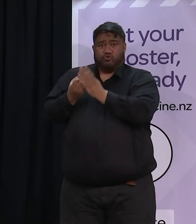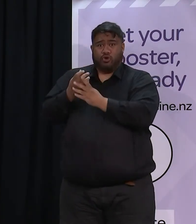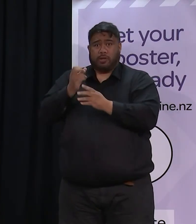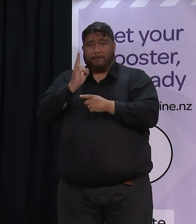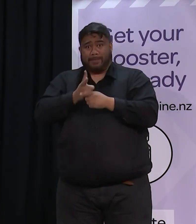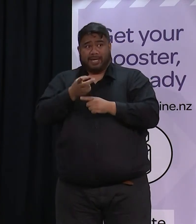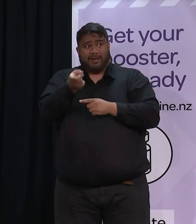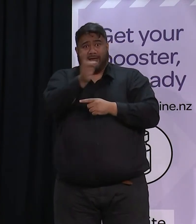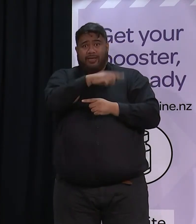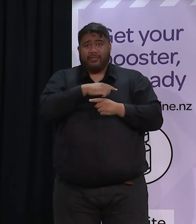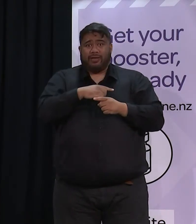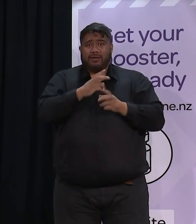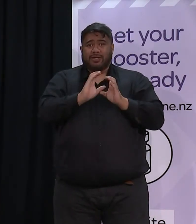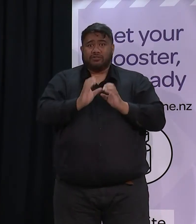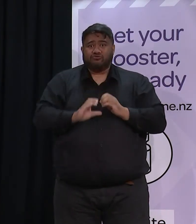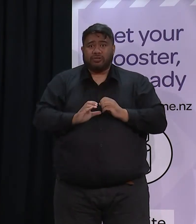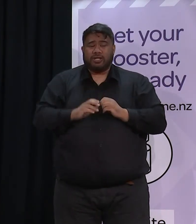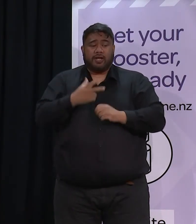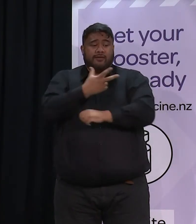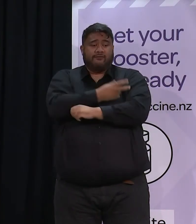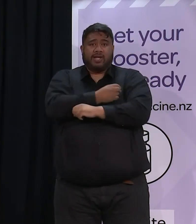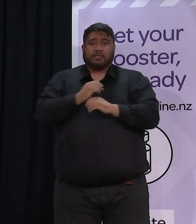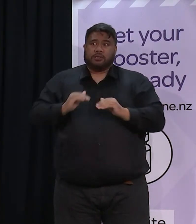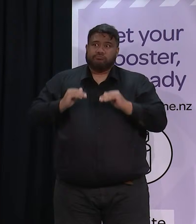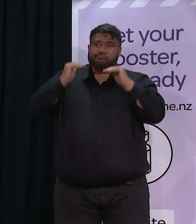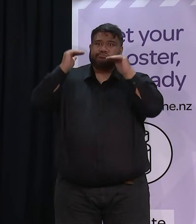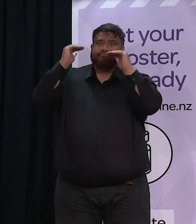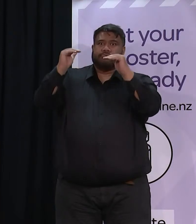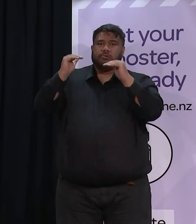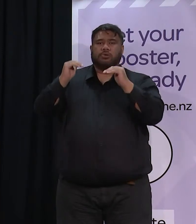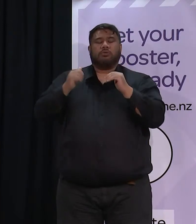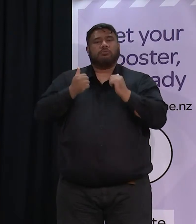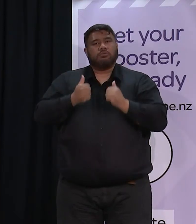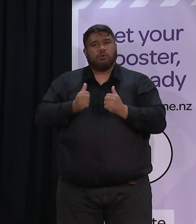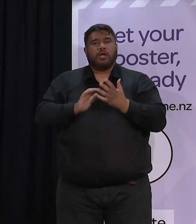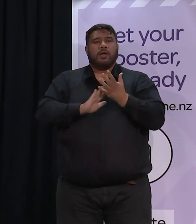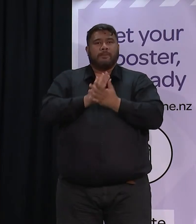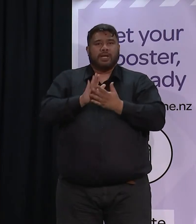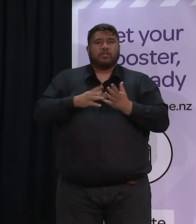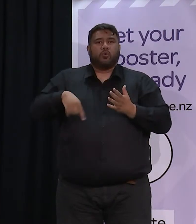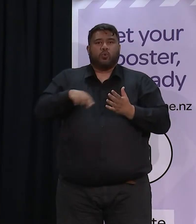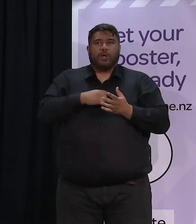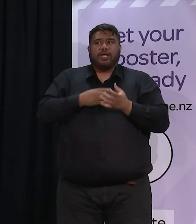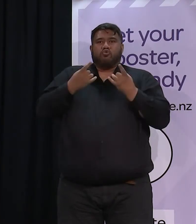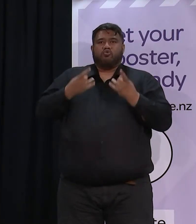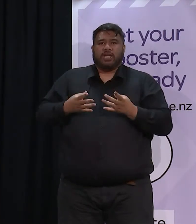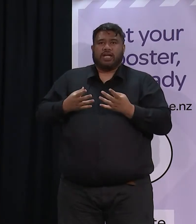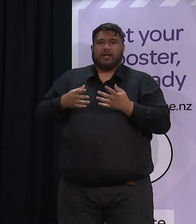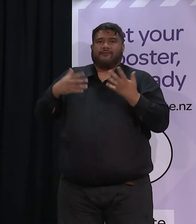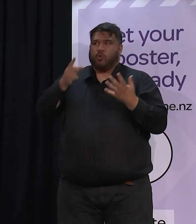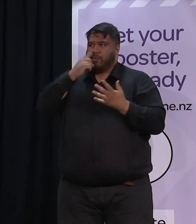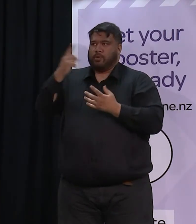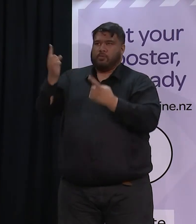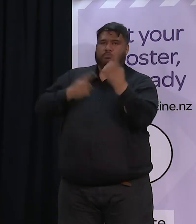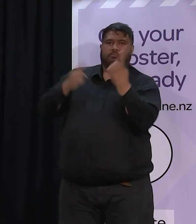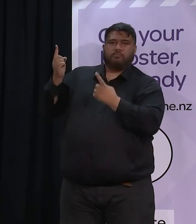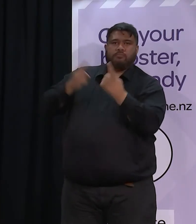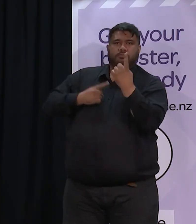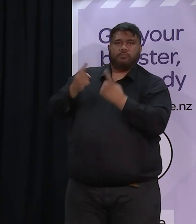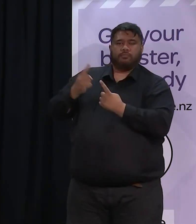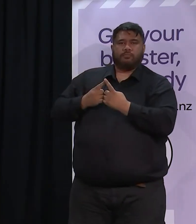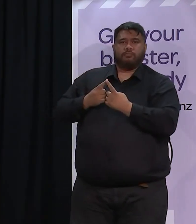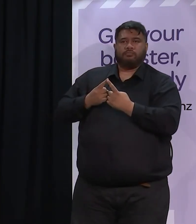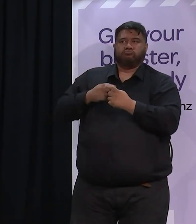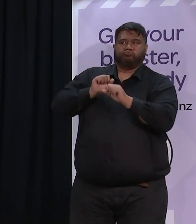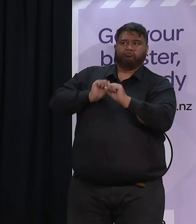our high rate of vaccination means we can make decisions like today's, knowing we have a strong blanket of protection against the virus. And as I've said